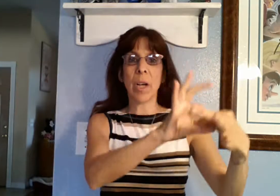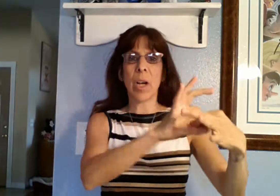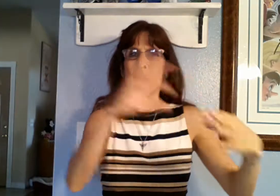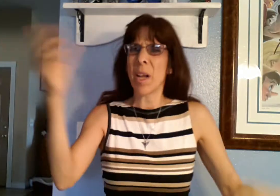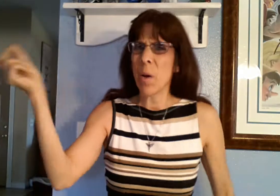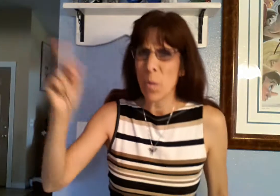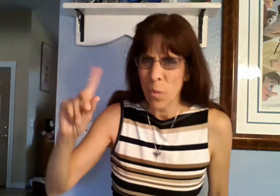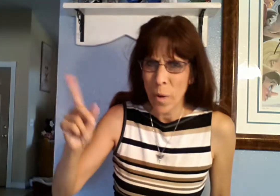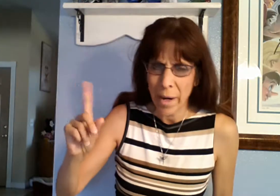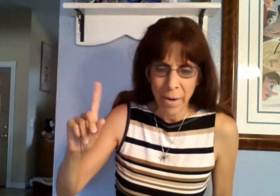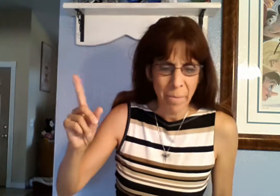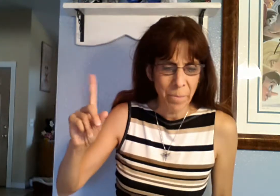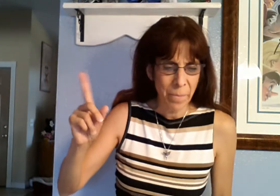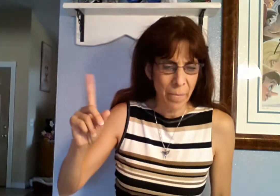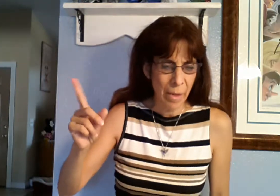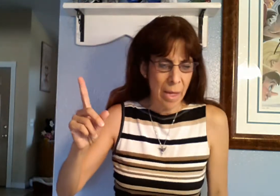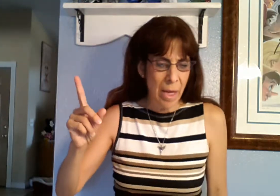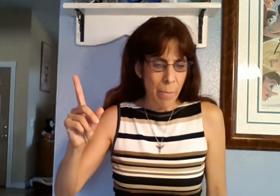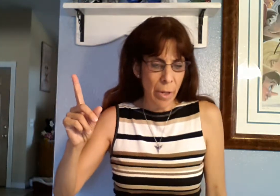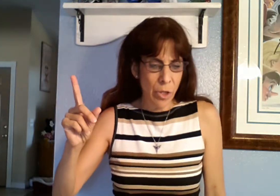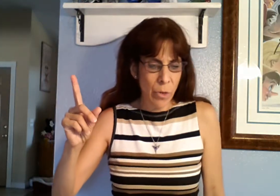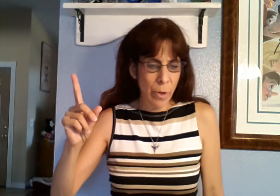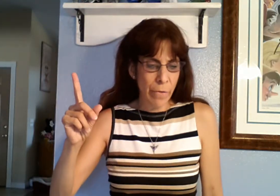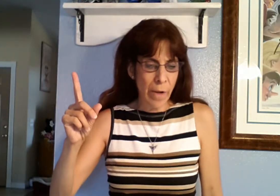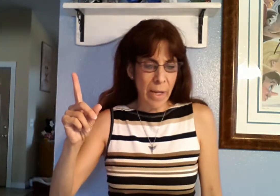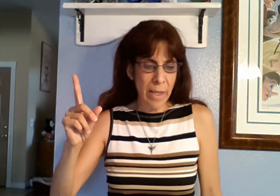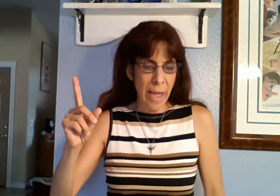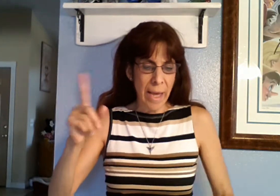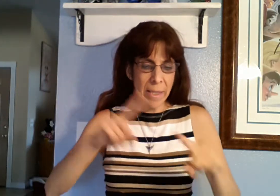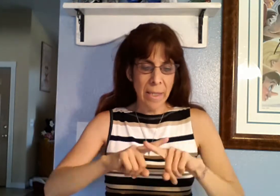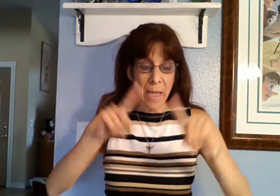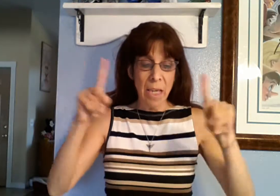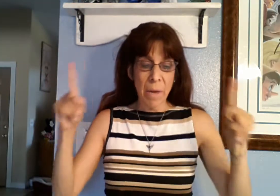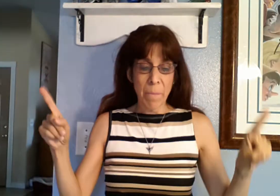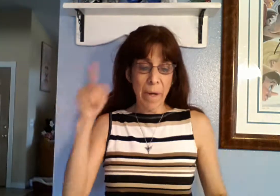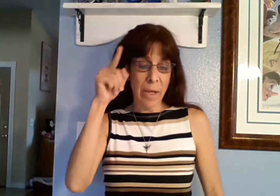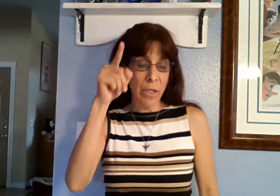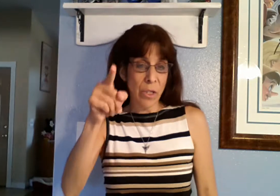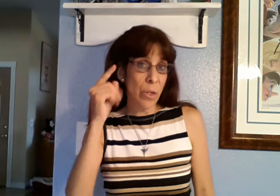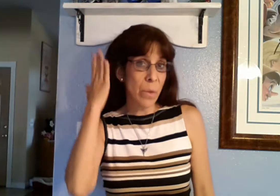Belong, where? But you will find that,